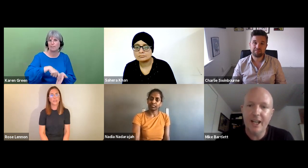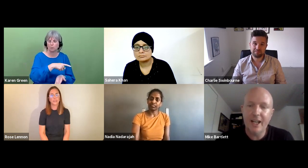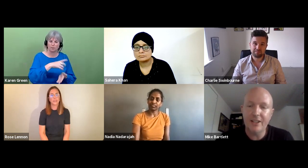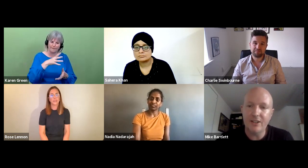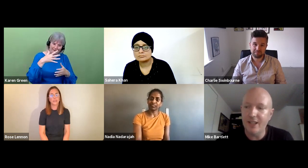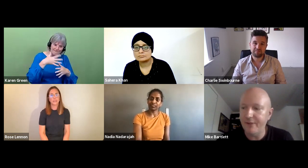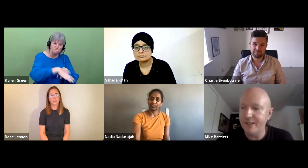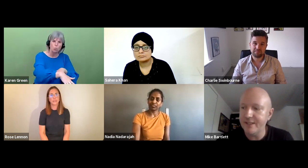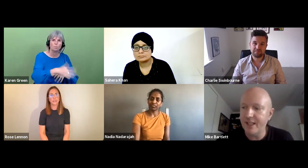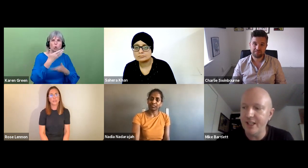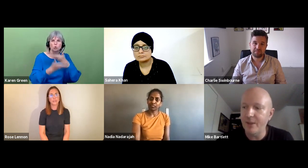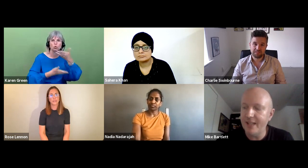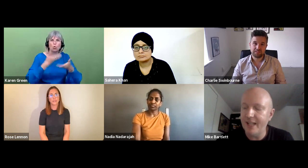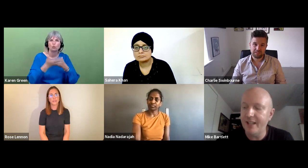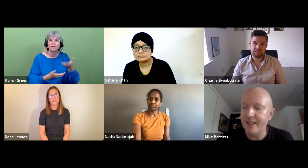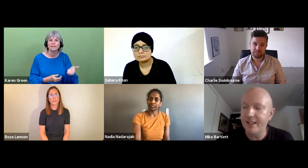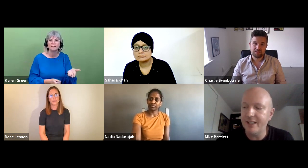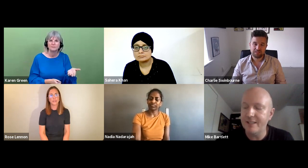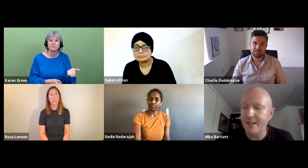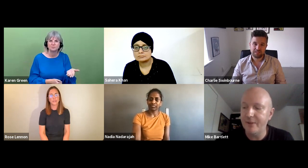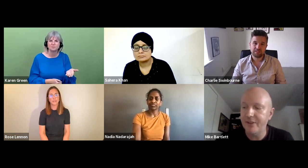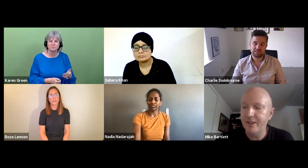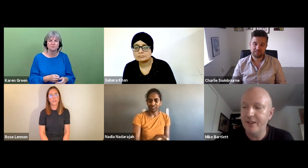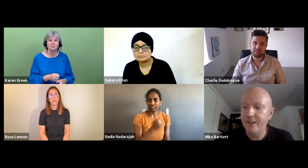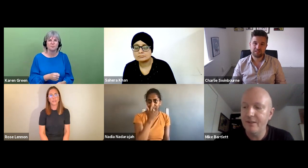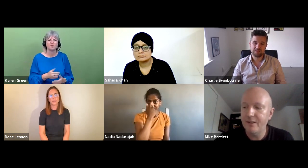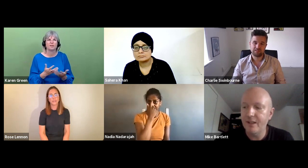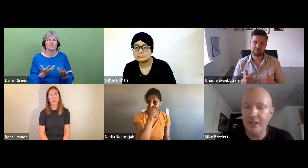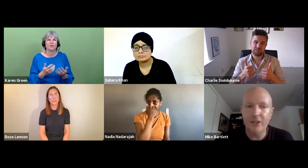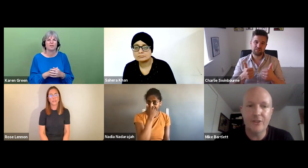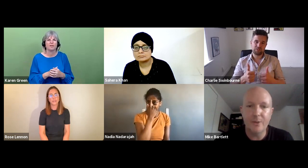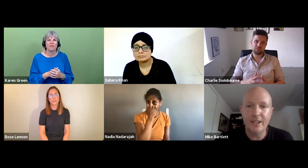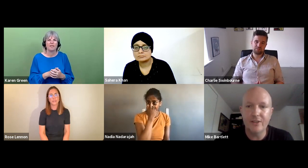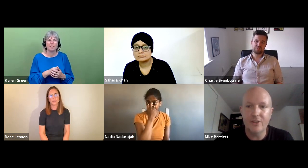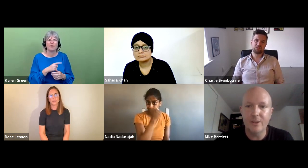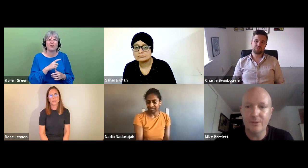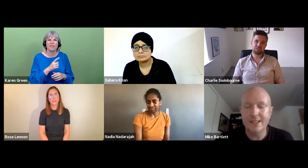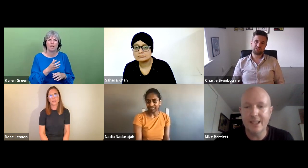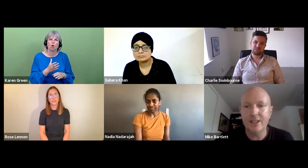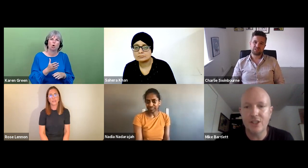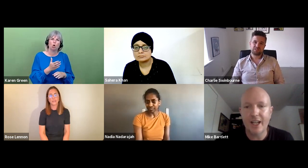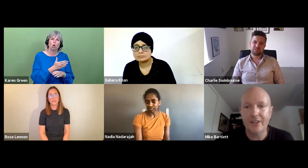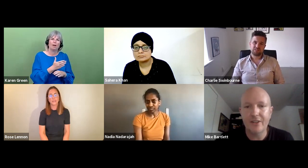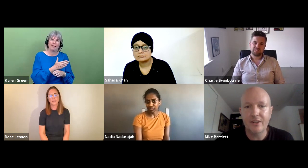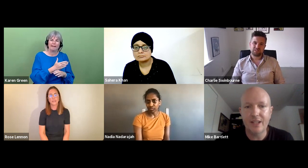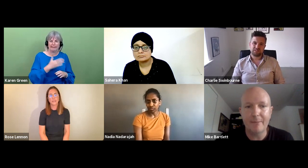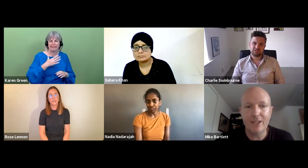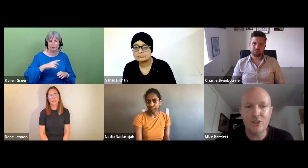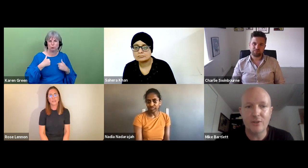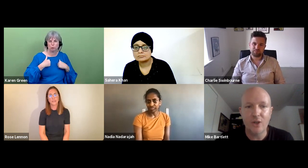And if it's, you know, and then I think it's about early on doing the research and making sure you've got all